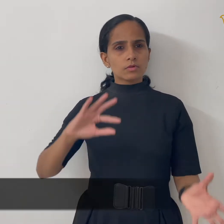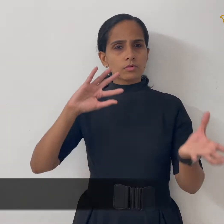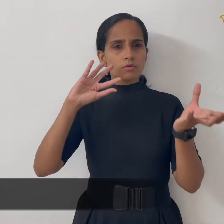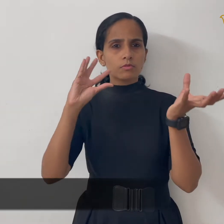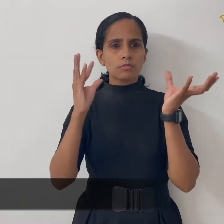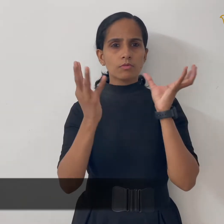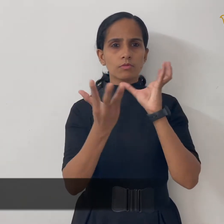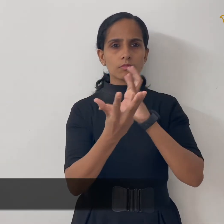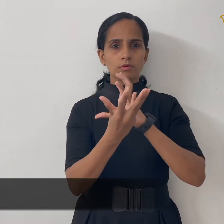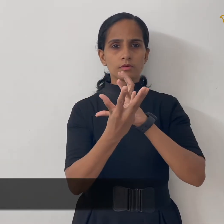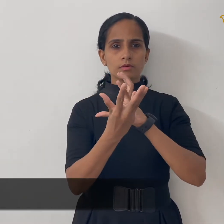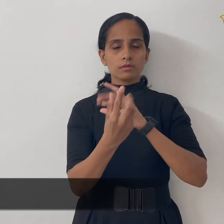Earth Day,